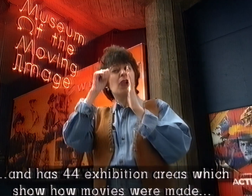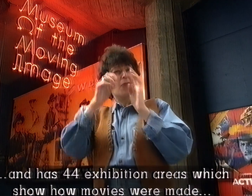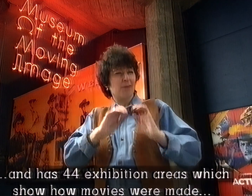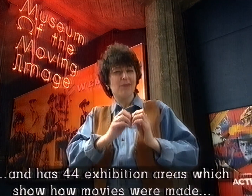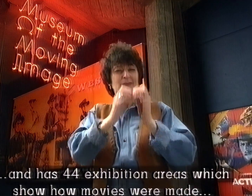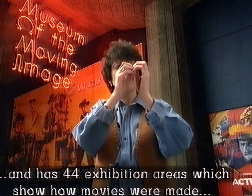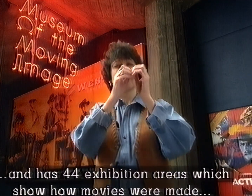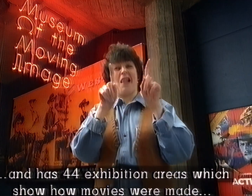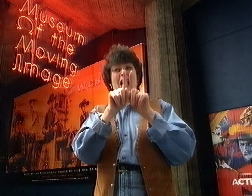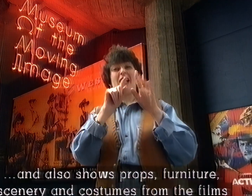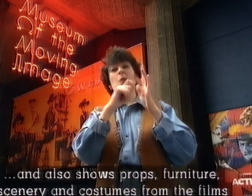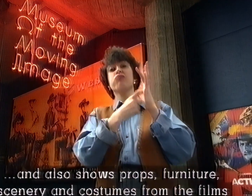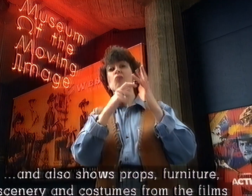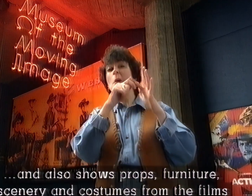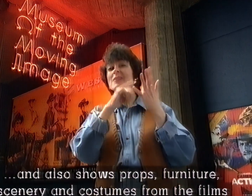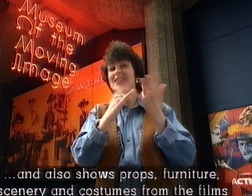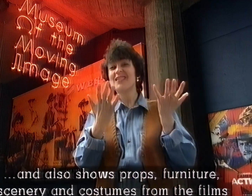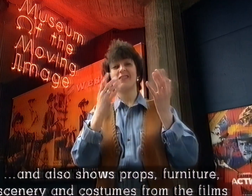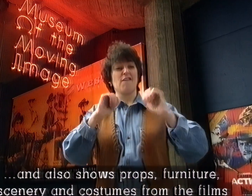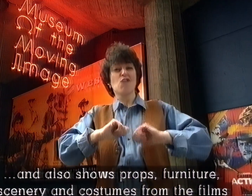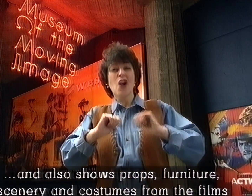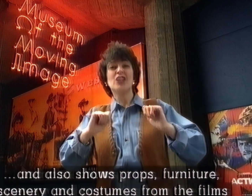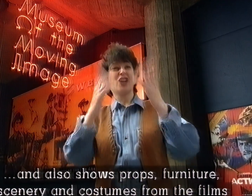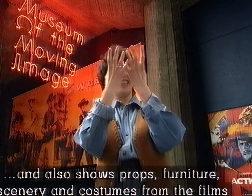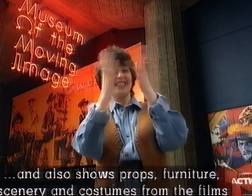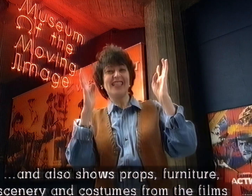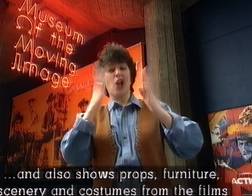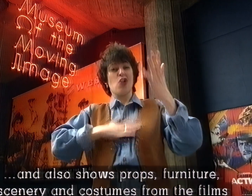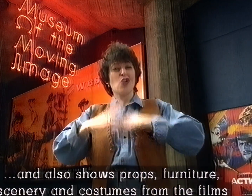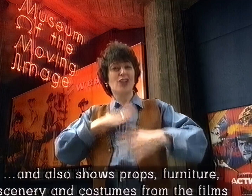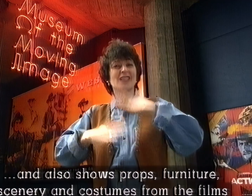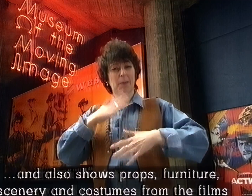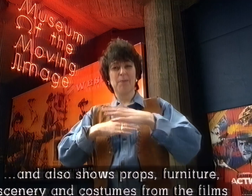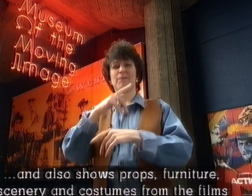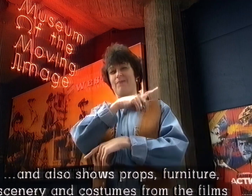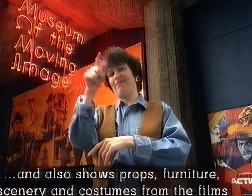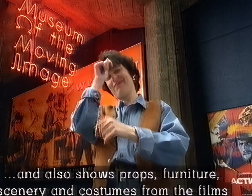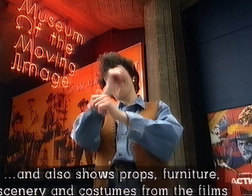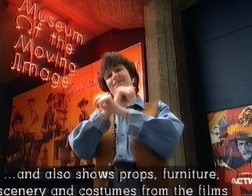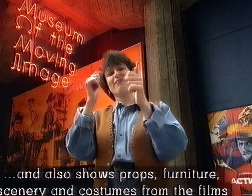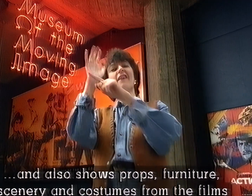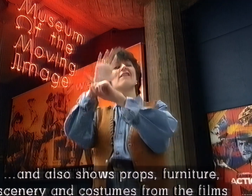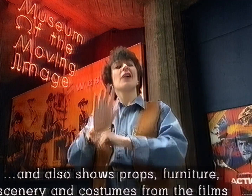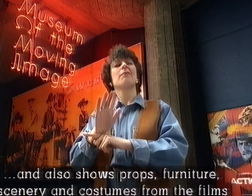movies were made and also shows props, furniture, scenery and costumes from the films